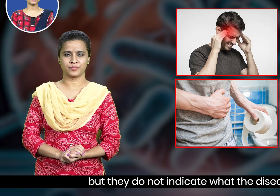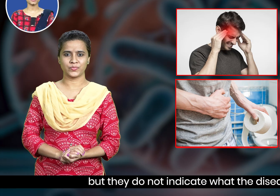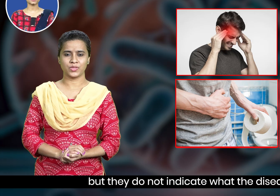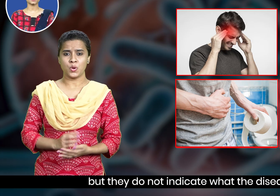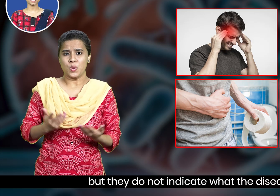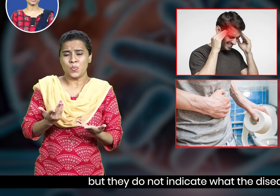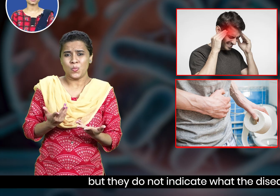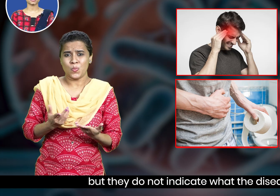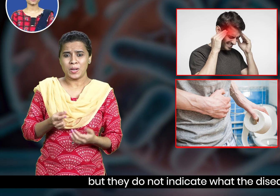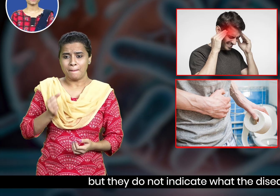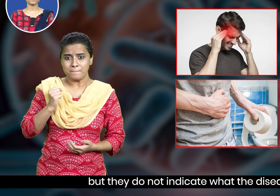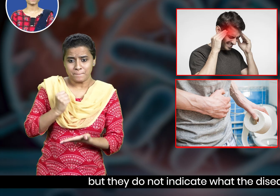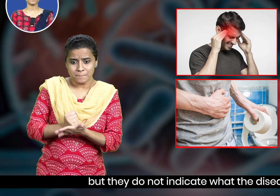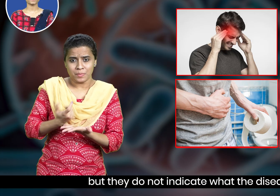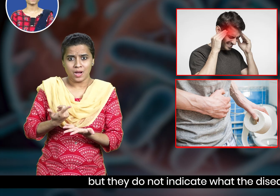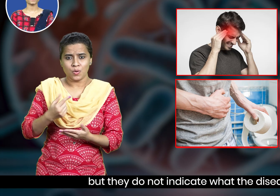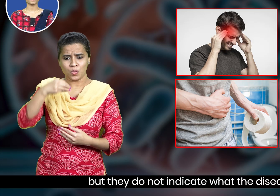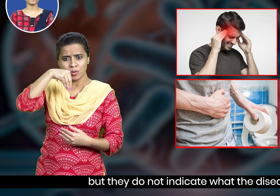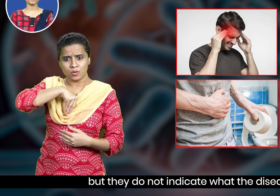what the disease is.